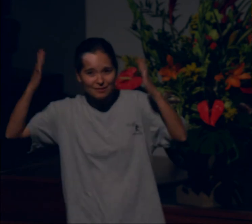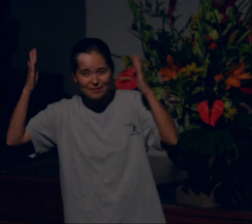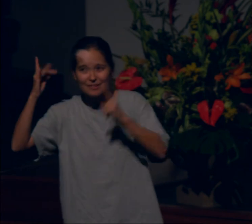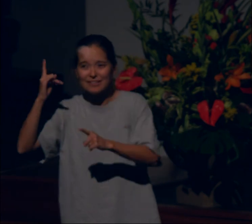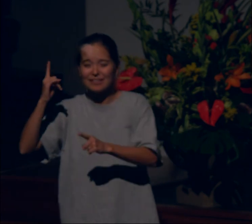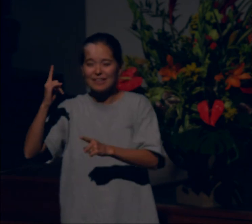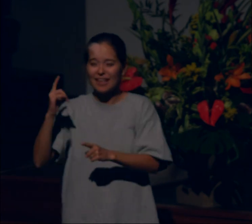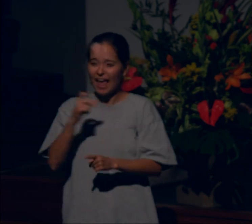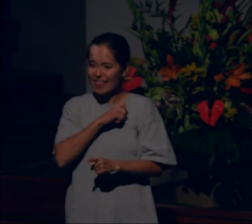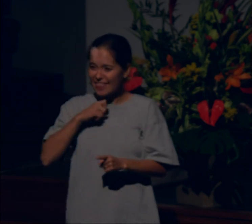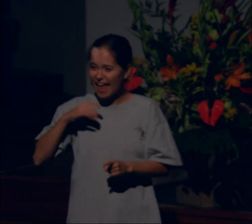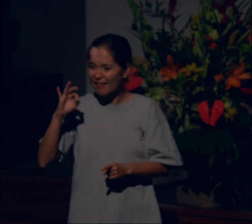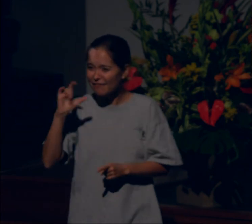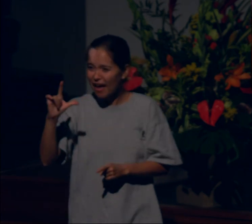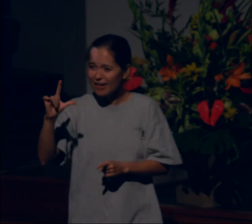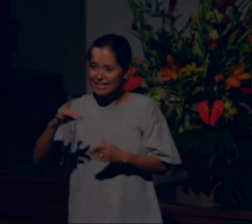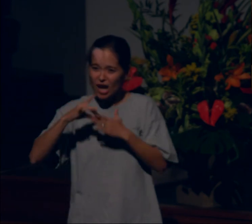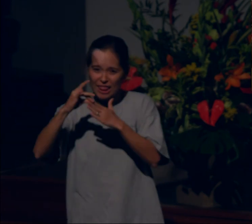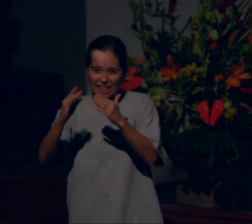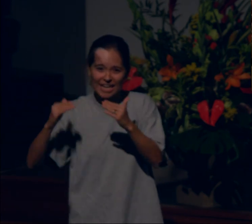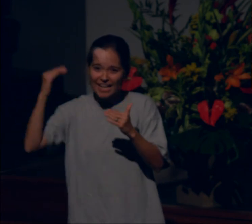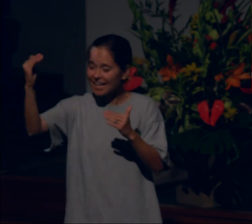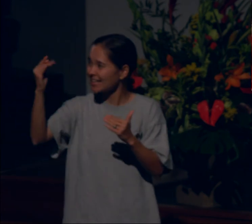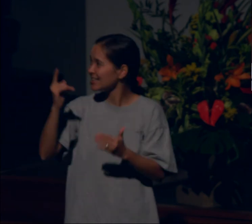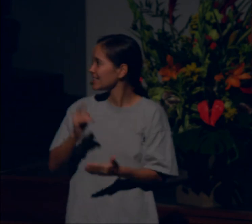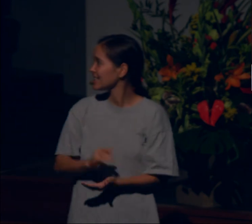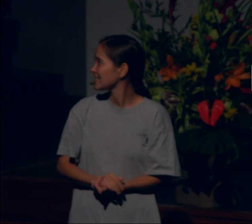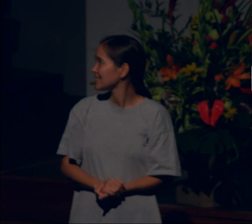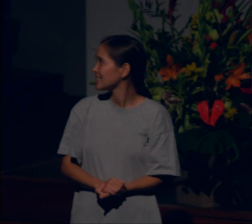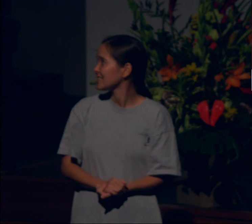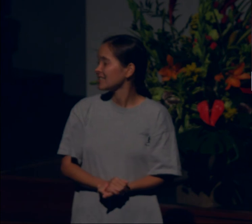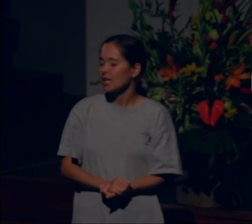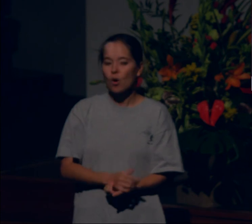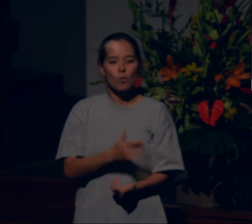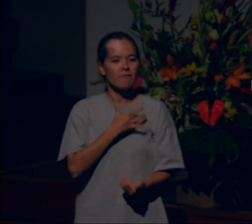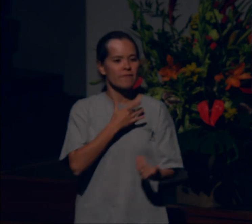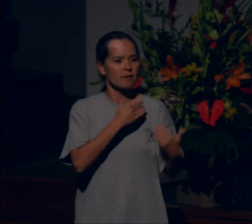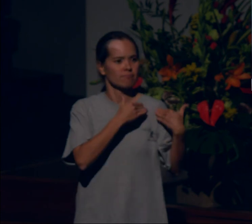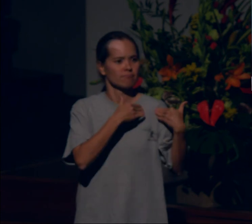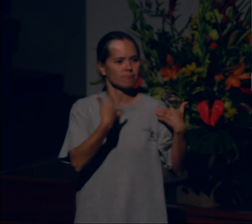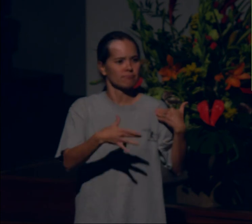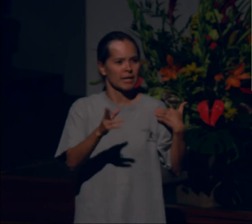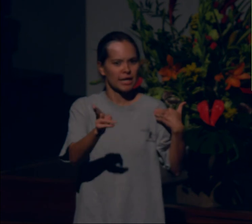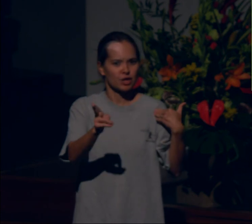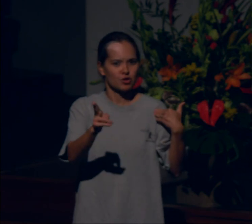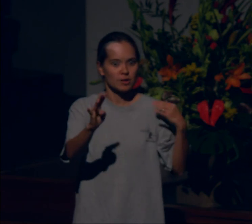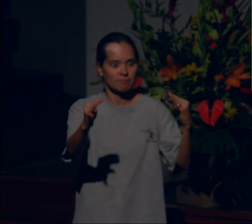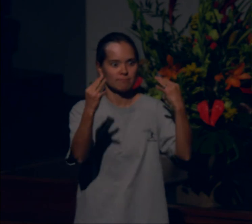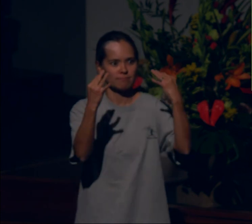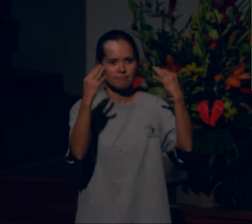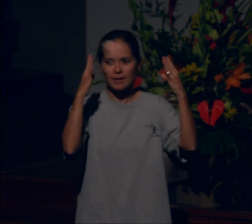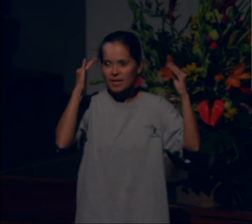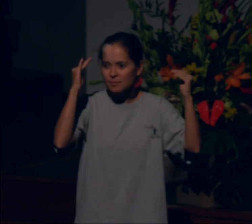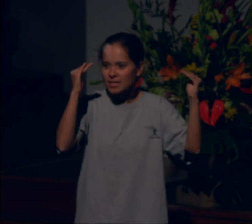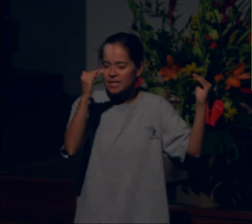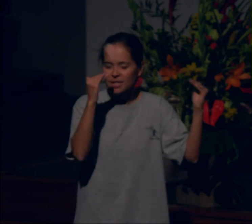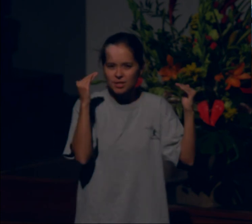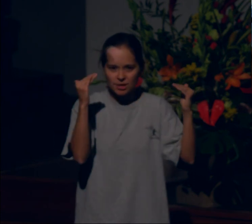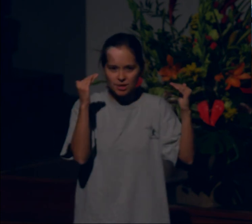the Falcons add to their lead. Let's go! We feel the weight of history and expectations.